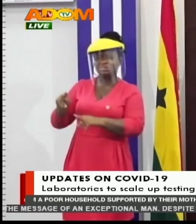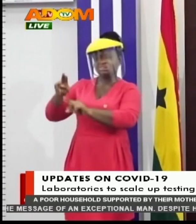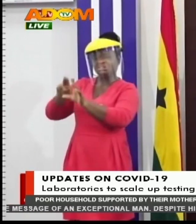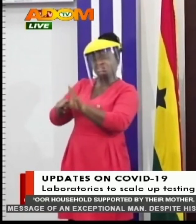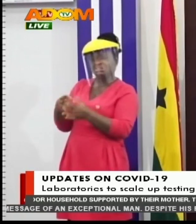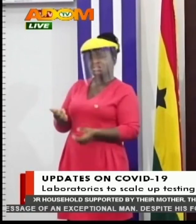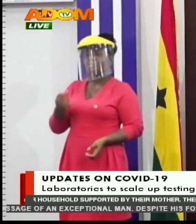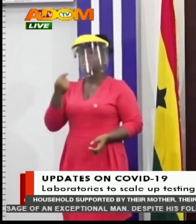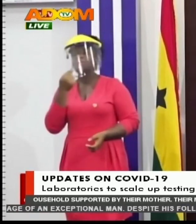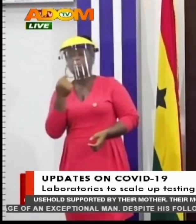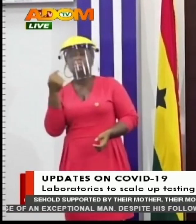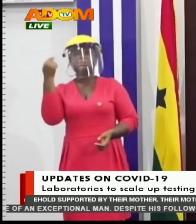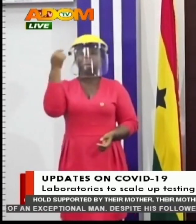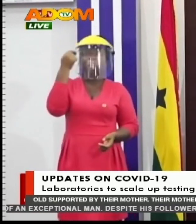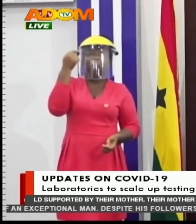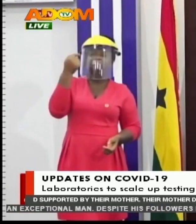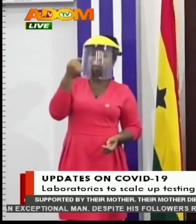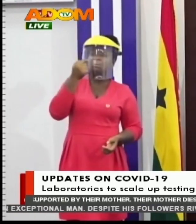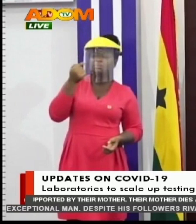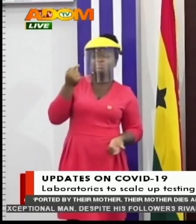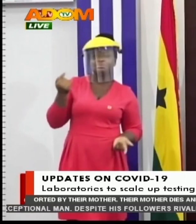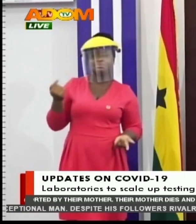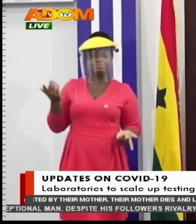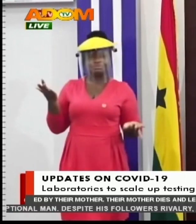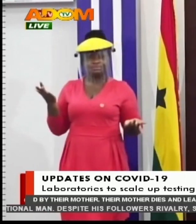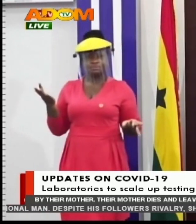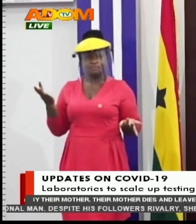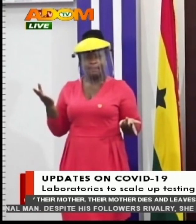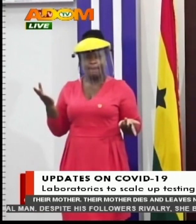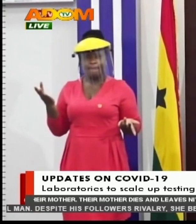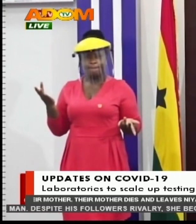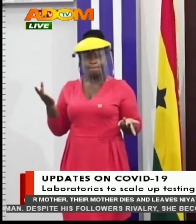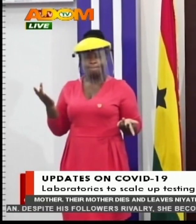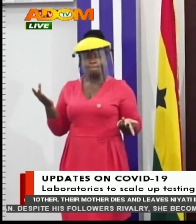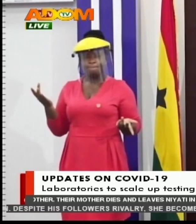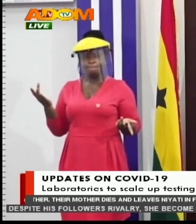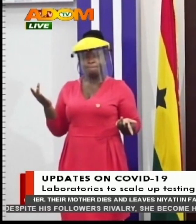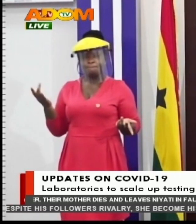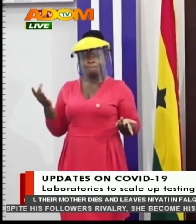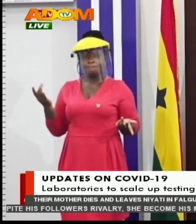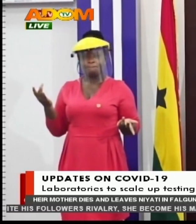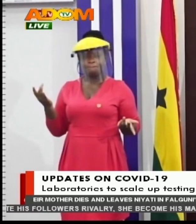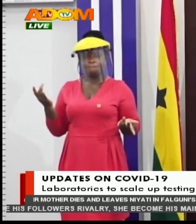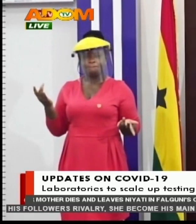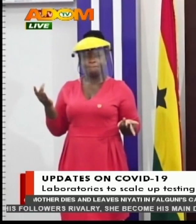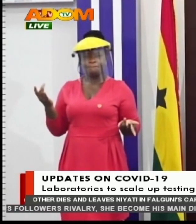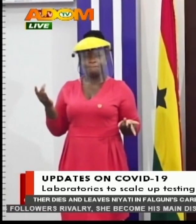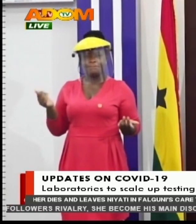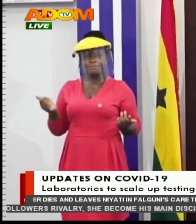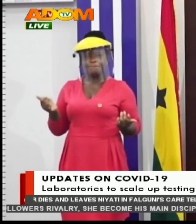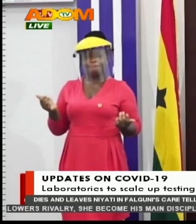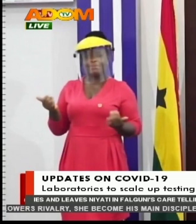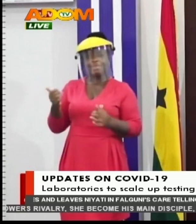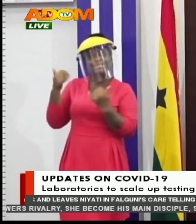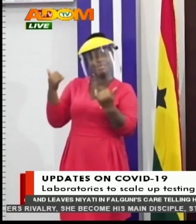careful about touching surfaces and touching our mouths, our noses, and our eyes. Older